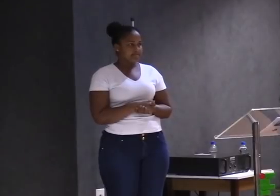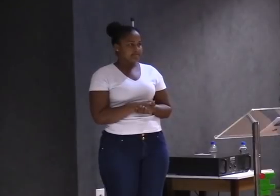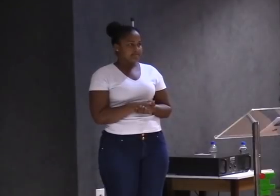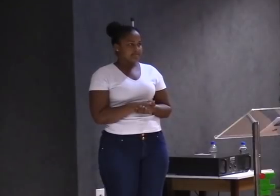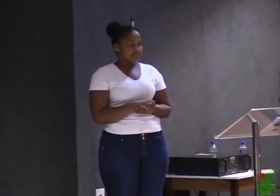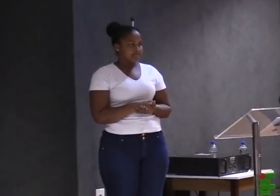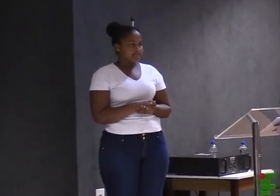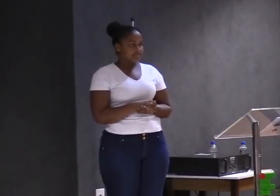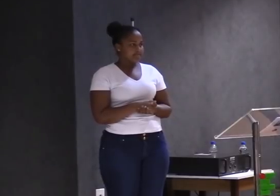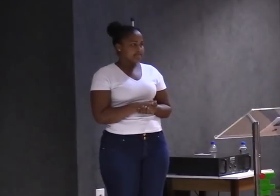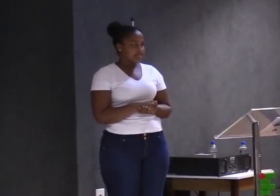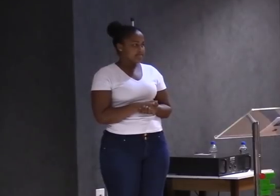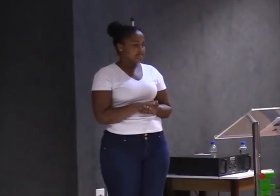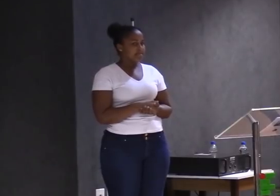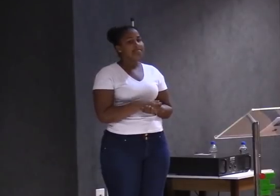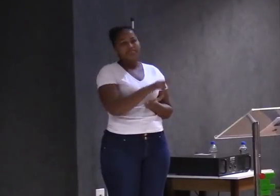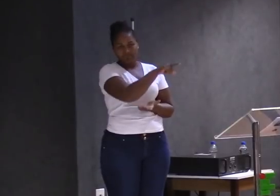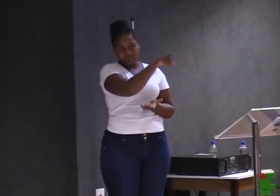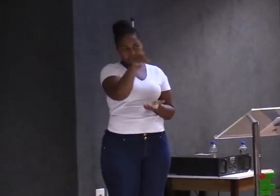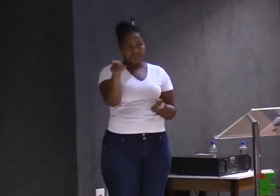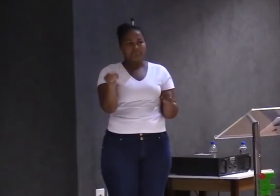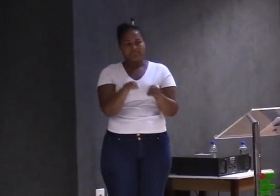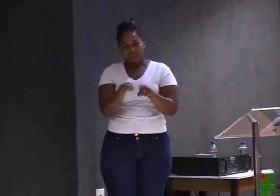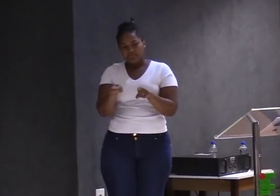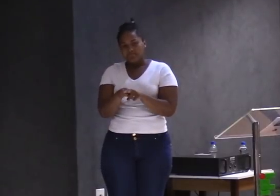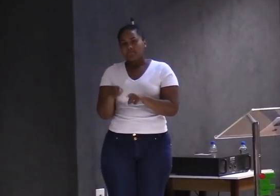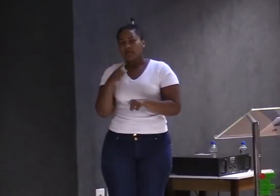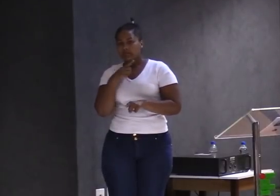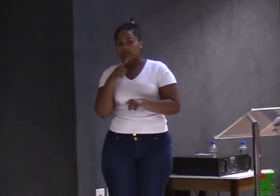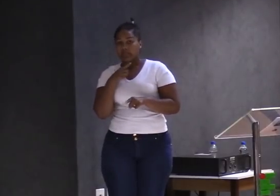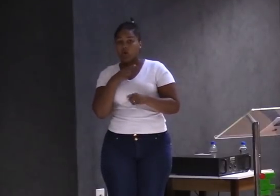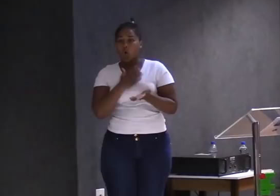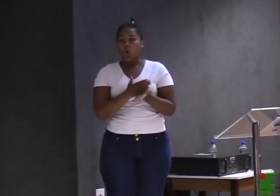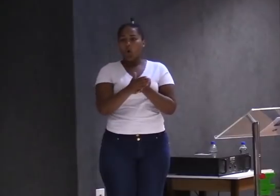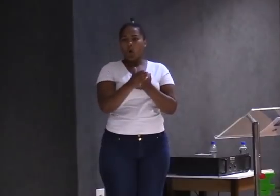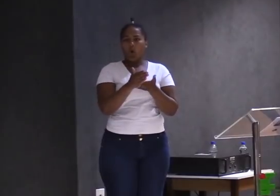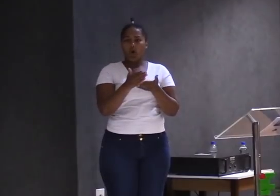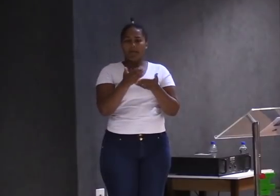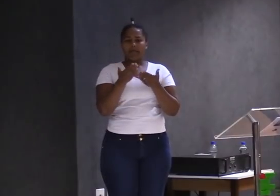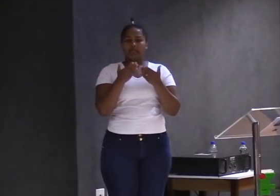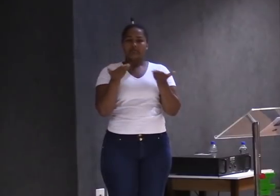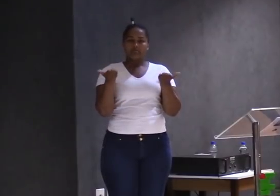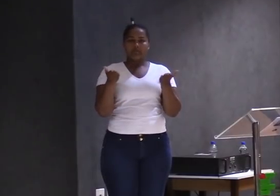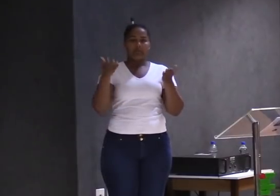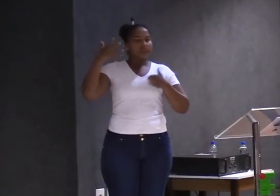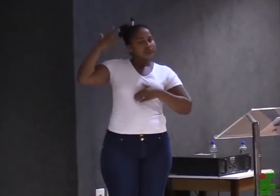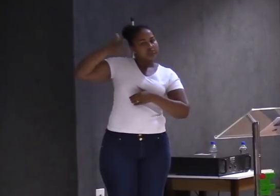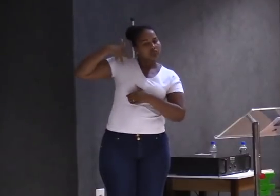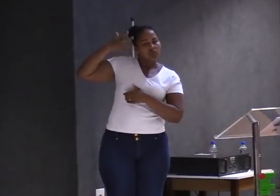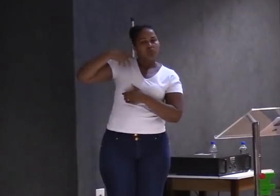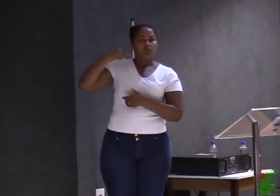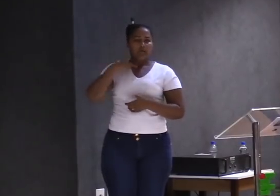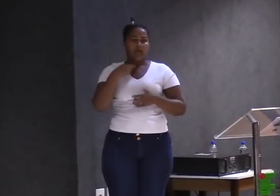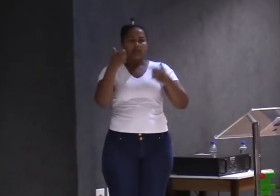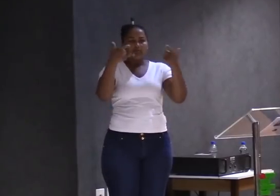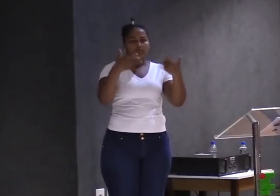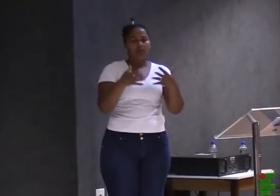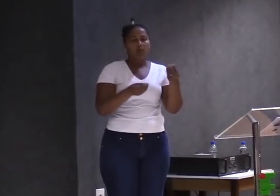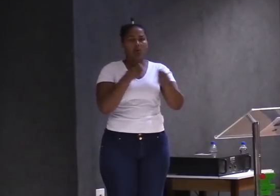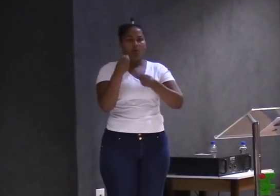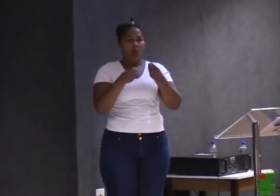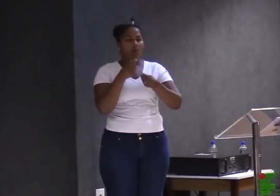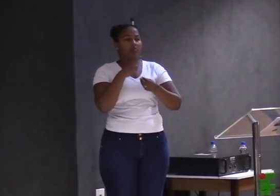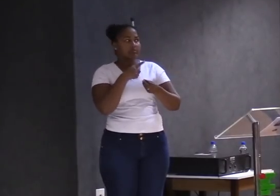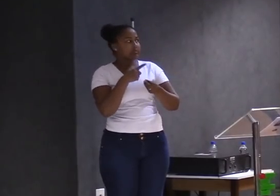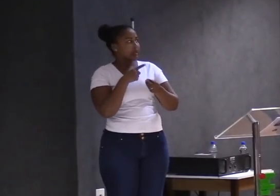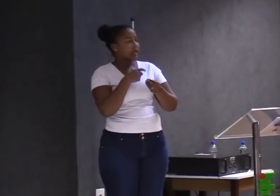have with your students. E vocês também tiveram no início da palestra experiência com o Kahoot. Eu não sei o quanto vocês já